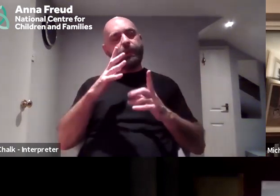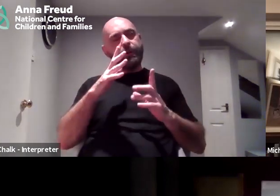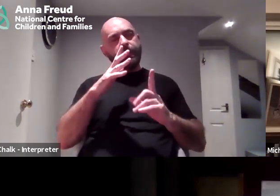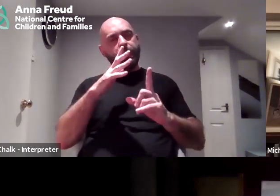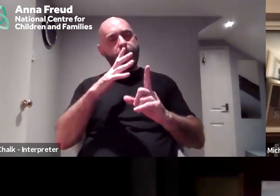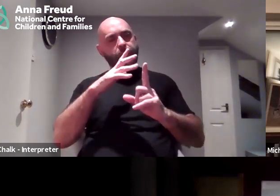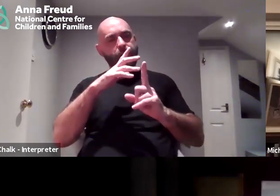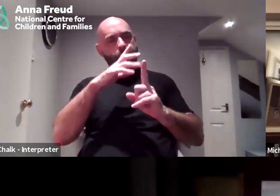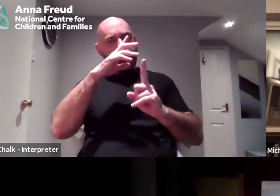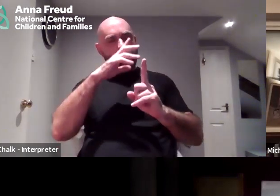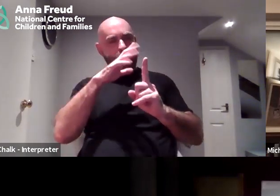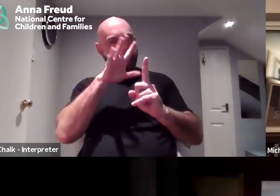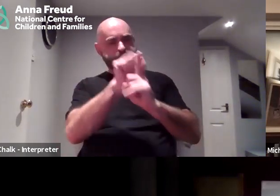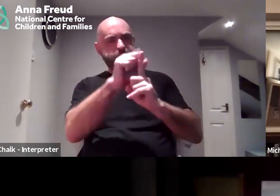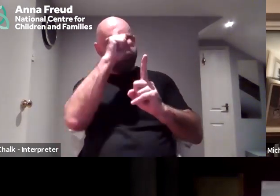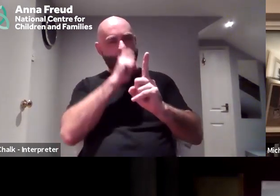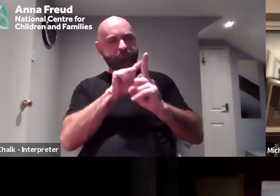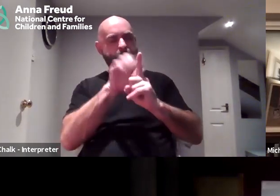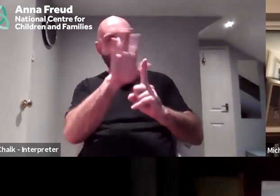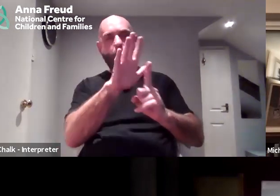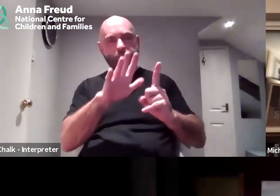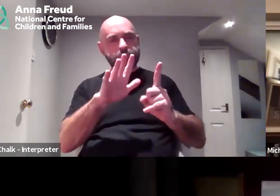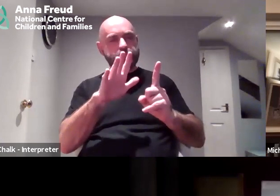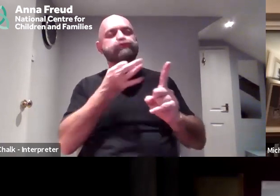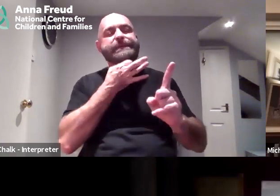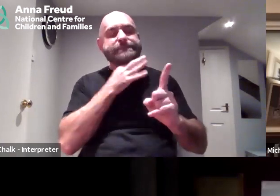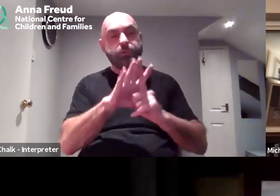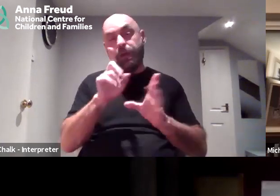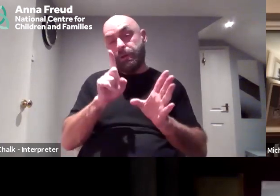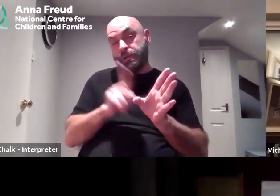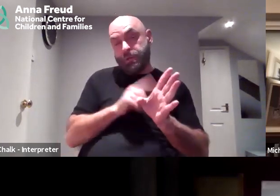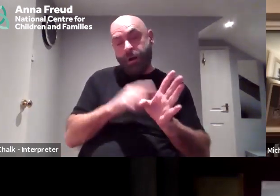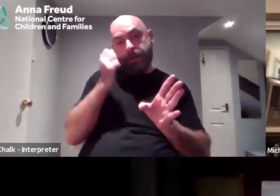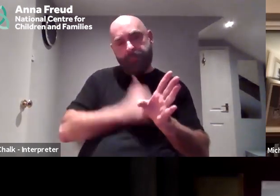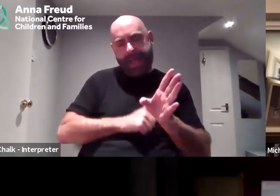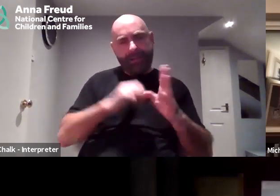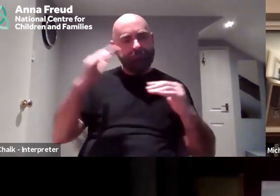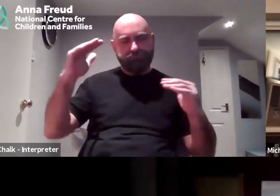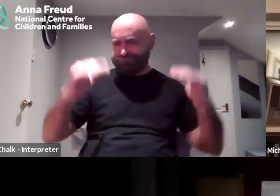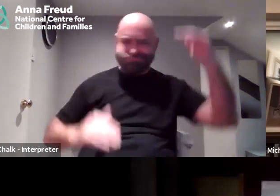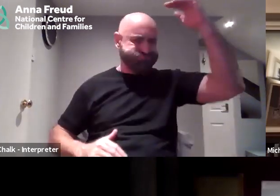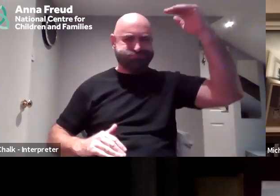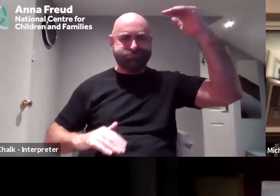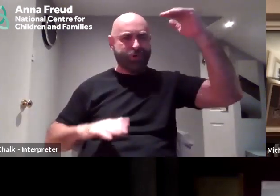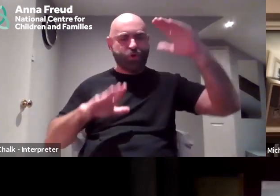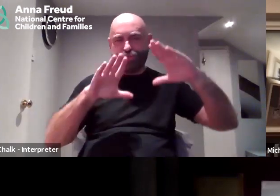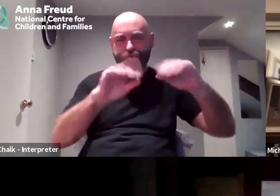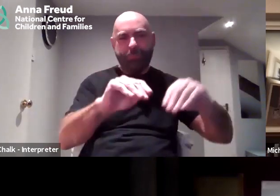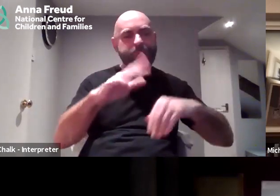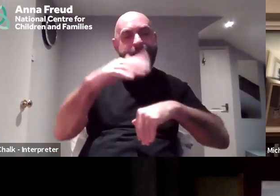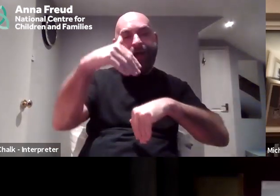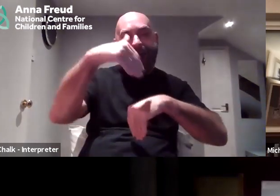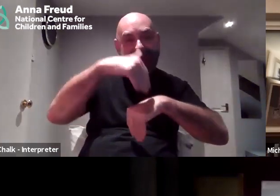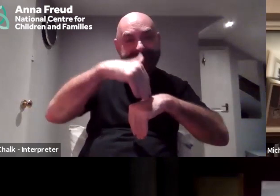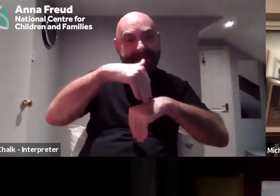basis of risk, but young Black kids were getting stopped disproportionately, the effect is as